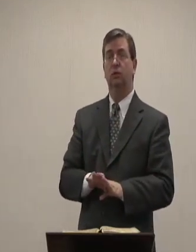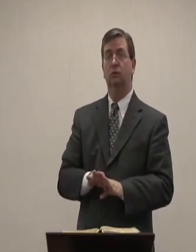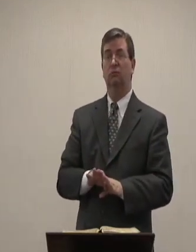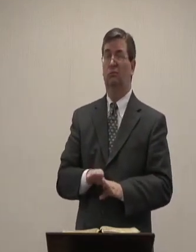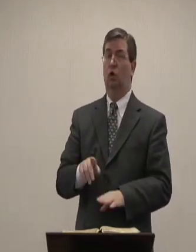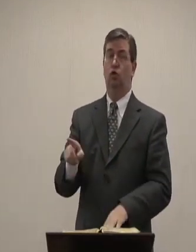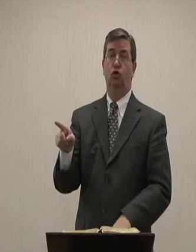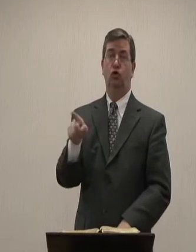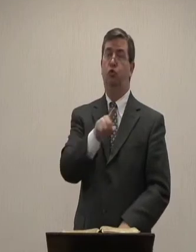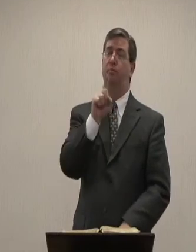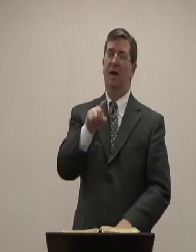Before I close,